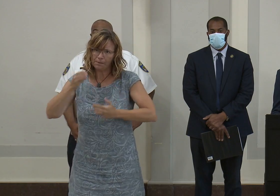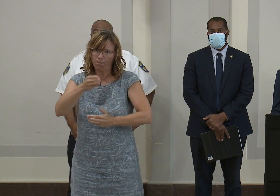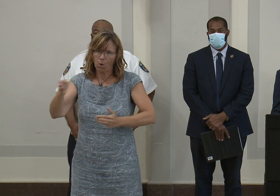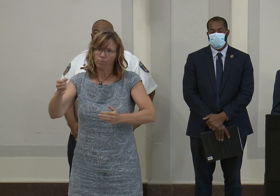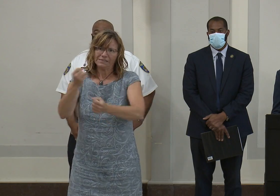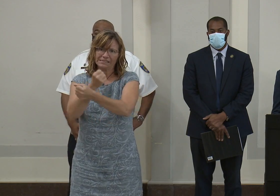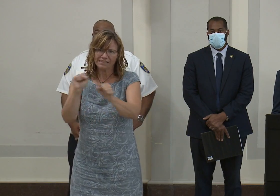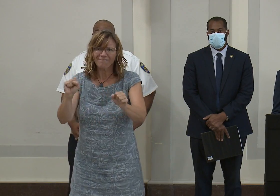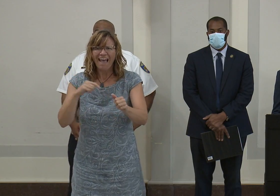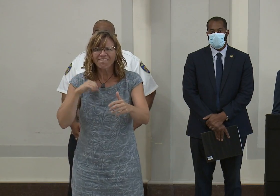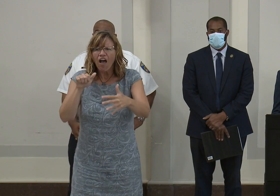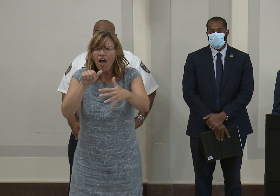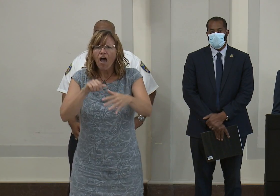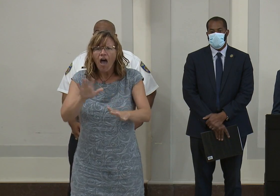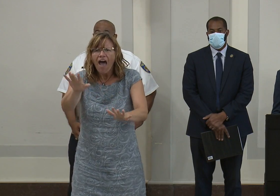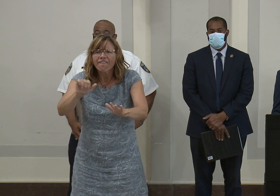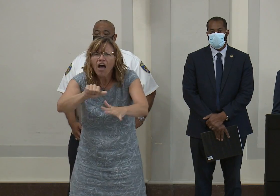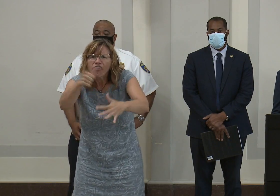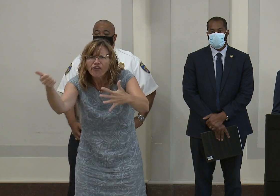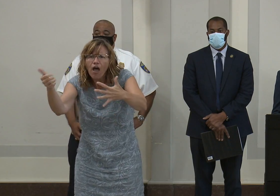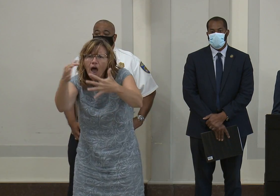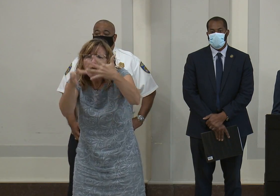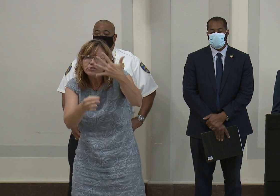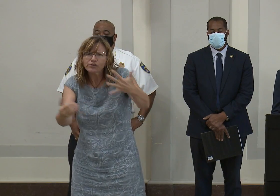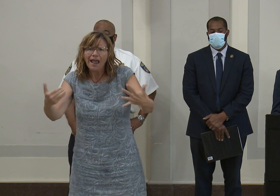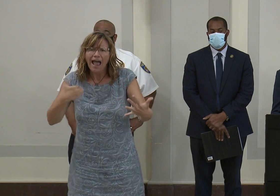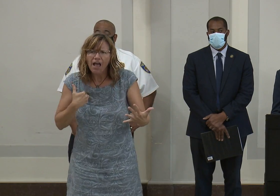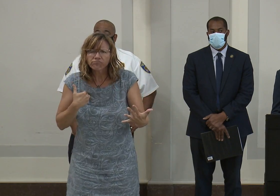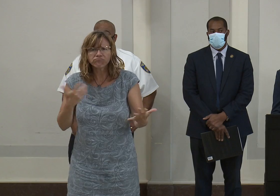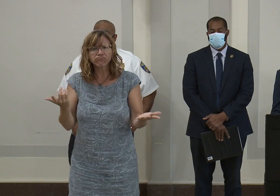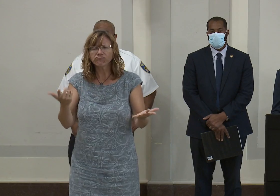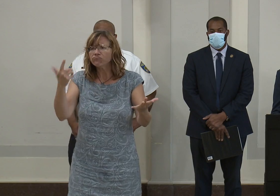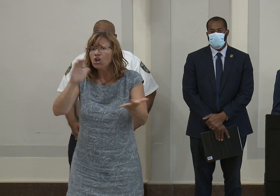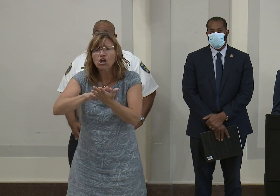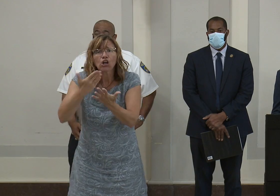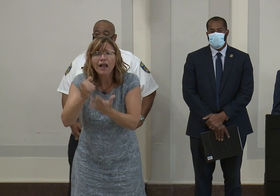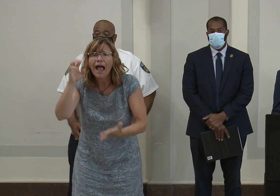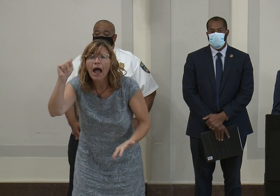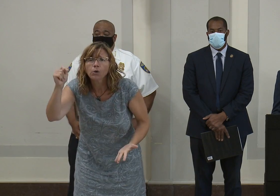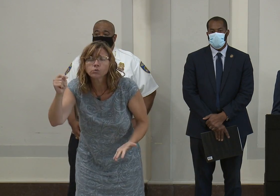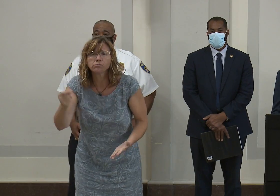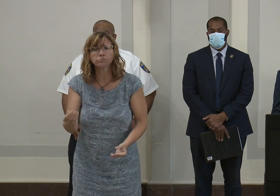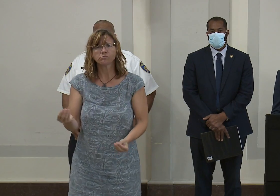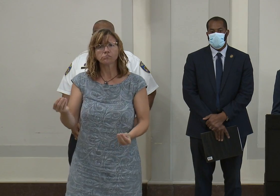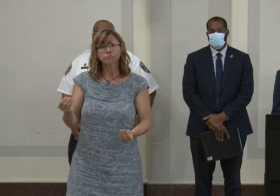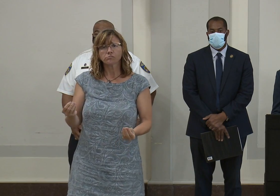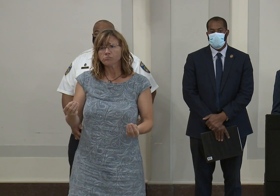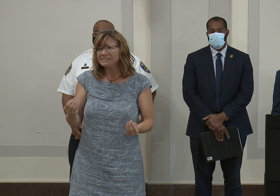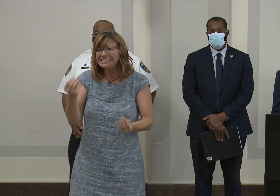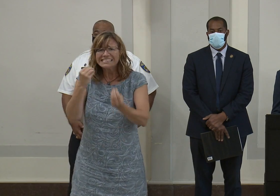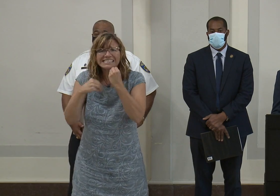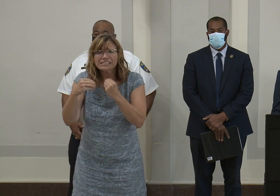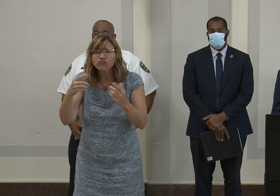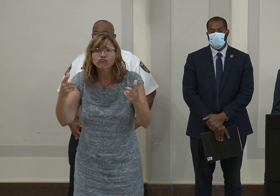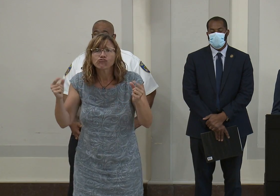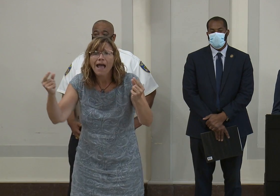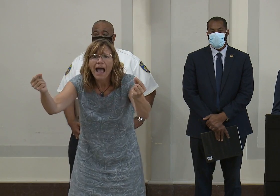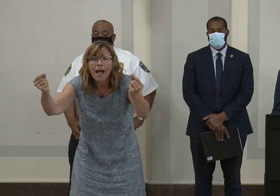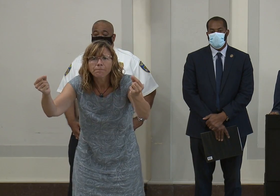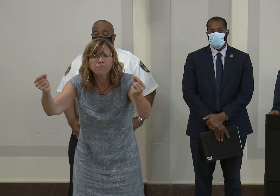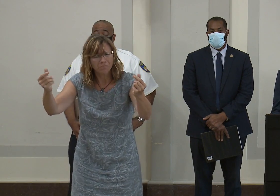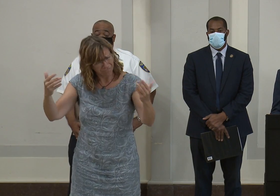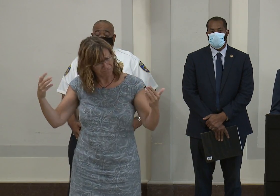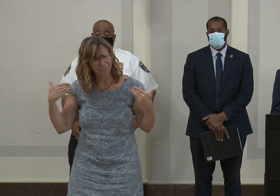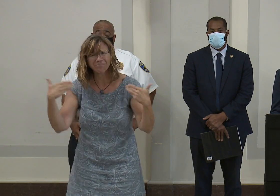and responsible as you have your cookouts this weekend and eat your crabs and eat your hamburgers and hot dogs, but we want you to